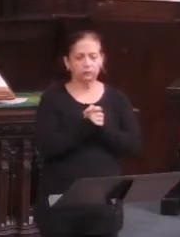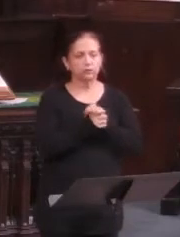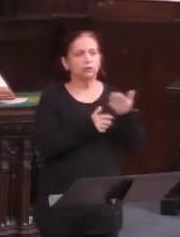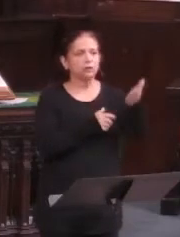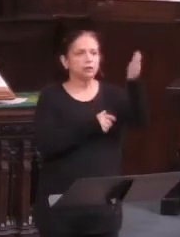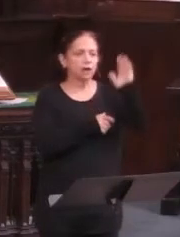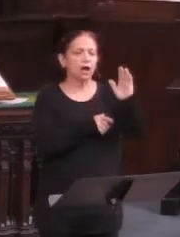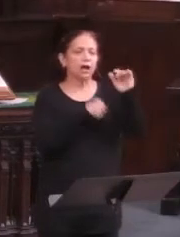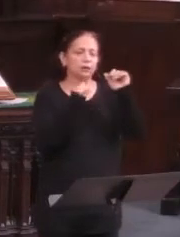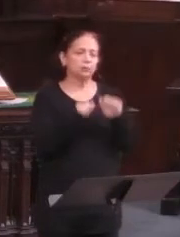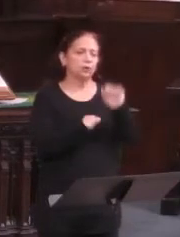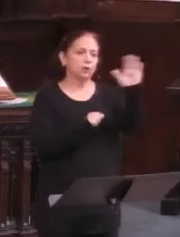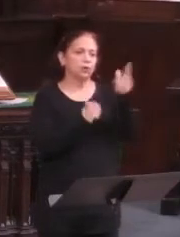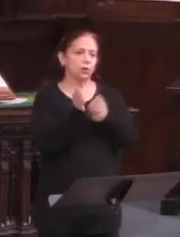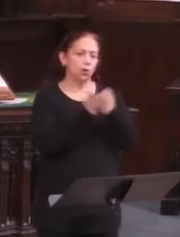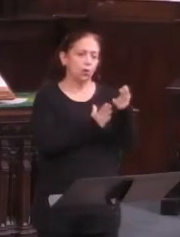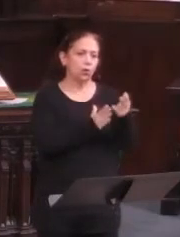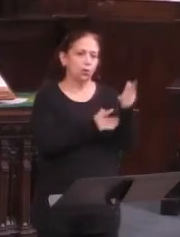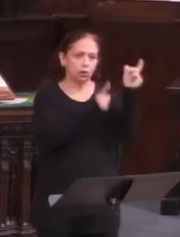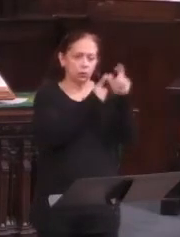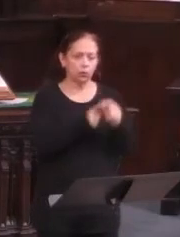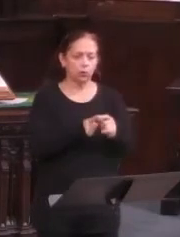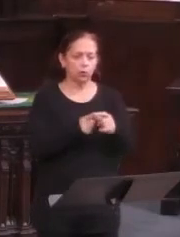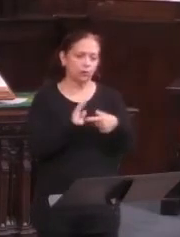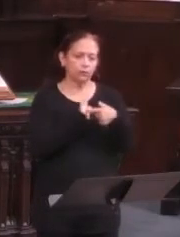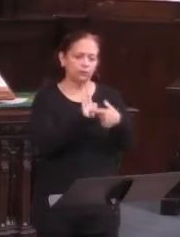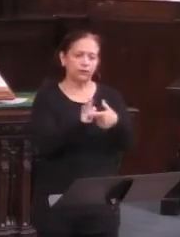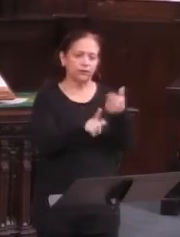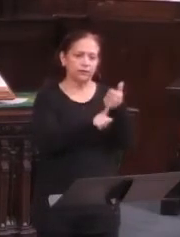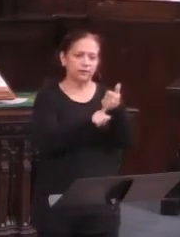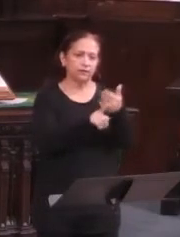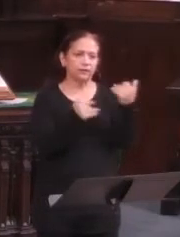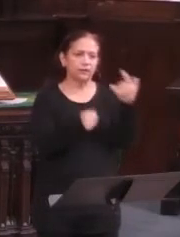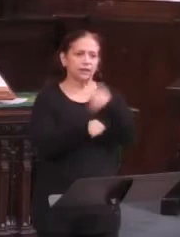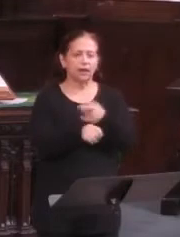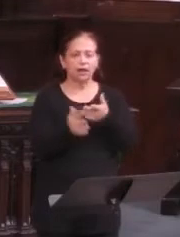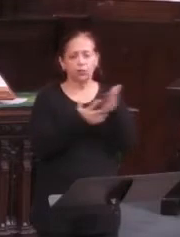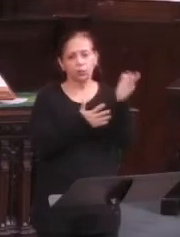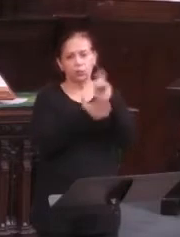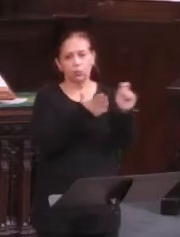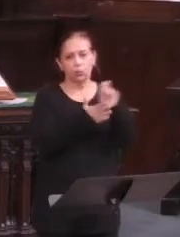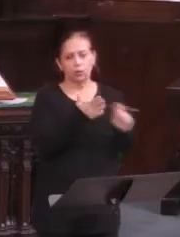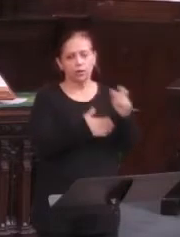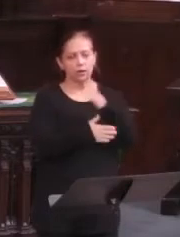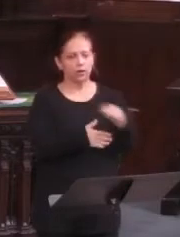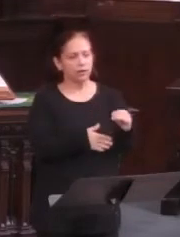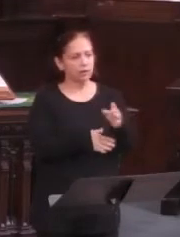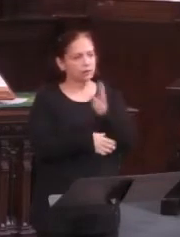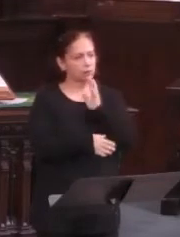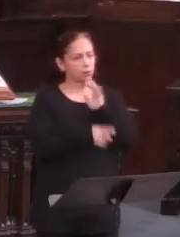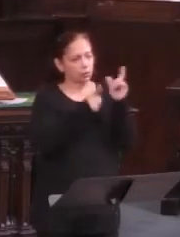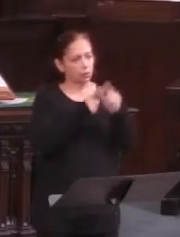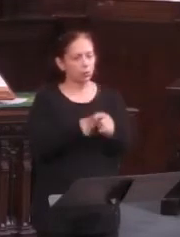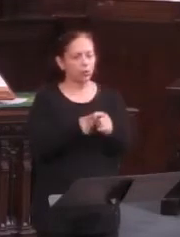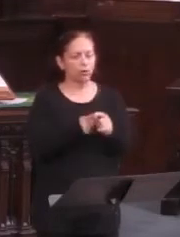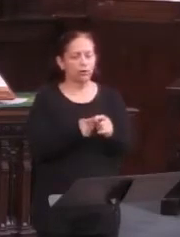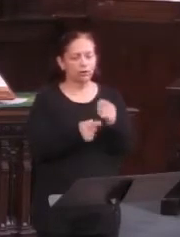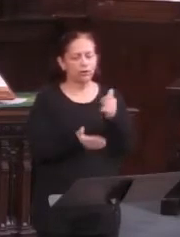God, may your holy word for us reveal itself today through written and spoken word. Amen.